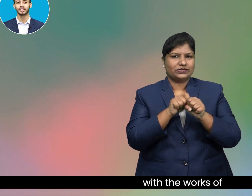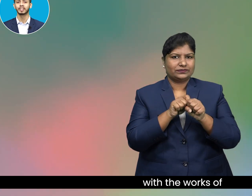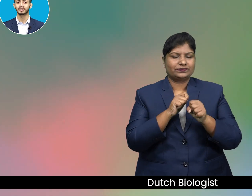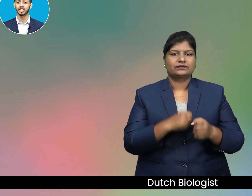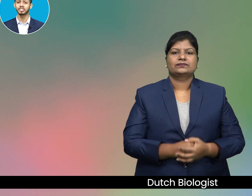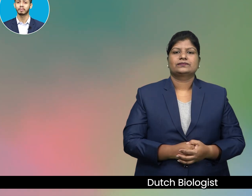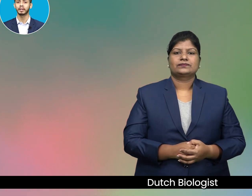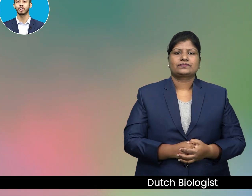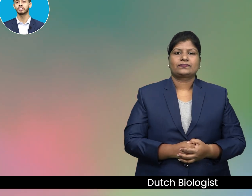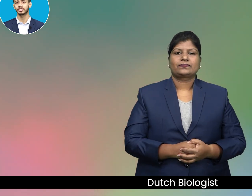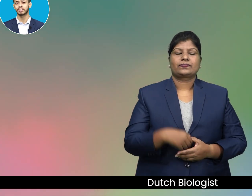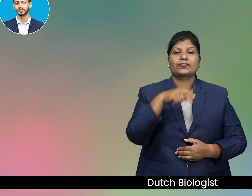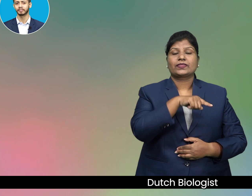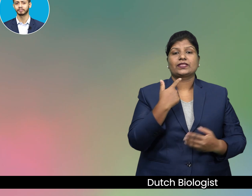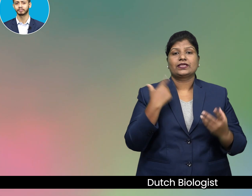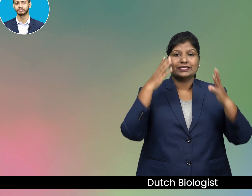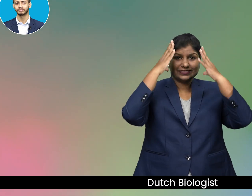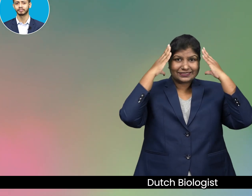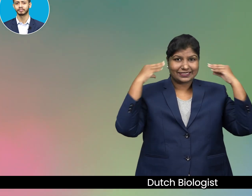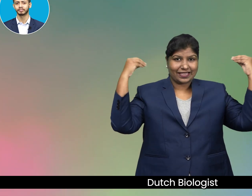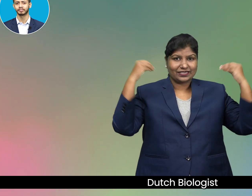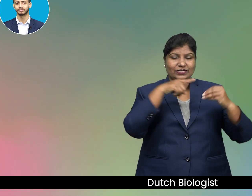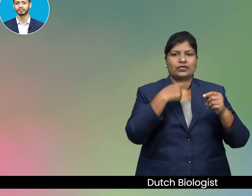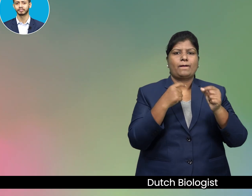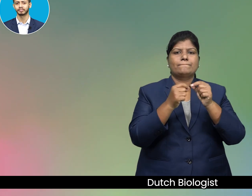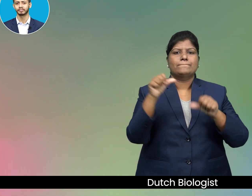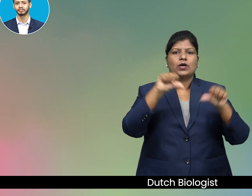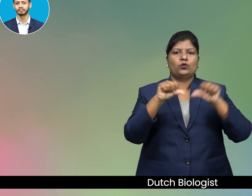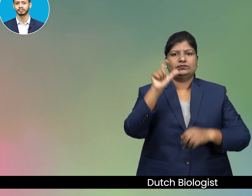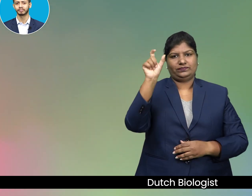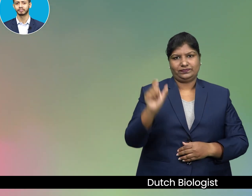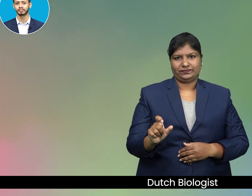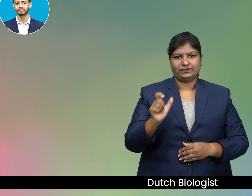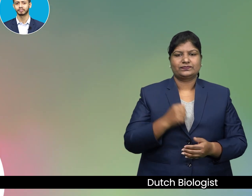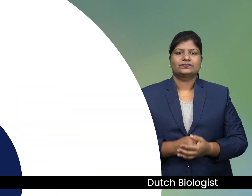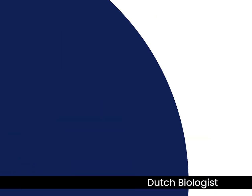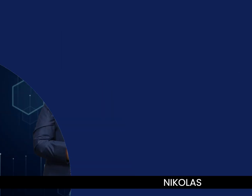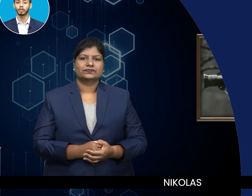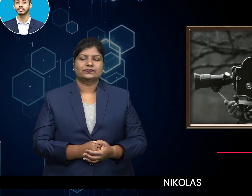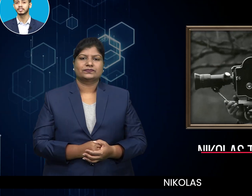Dutch biologist